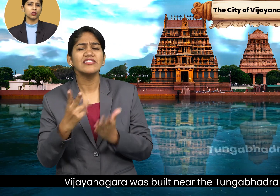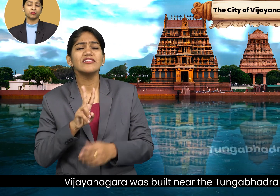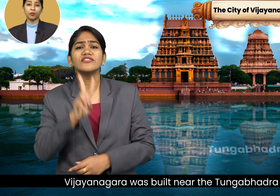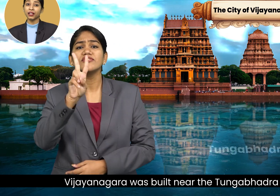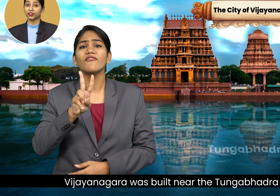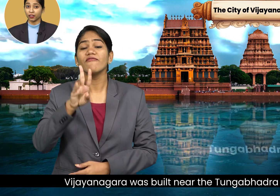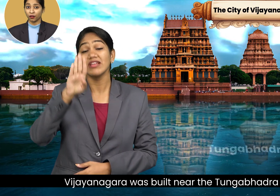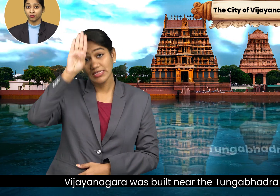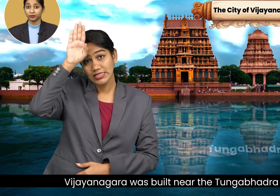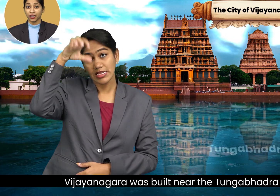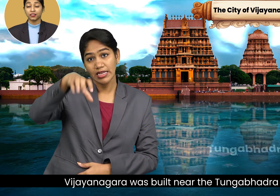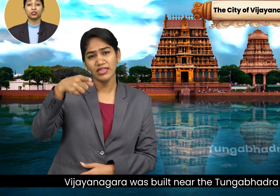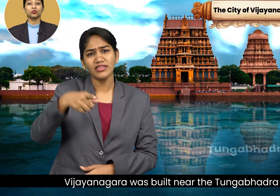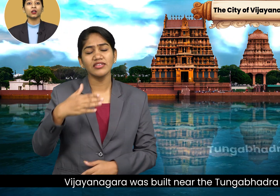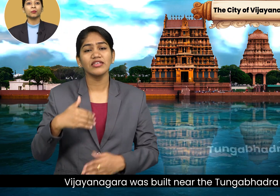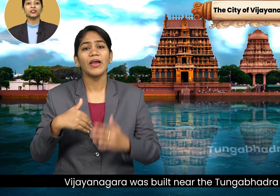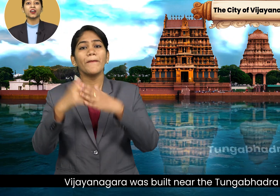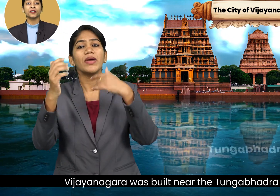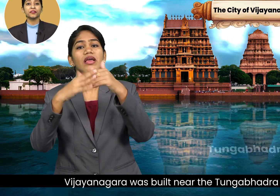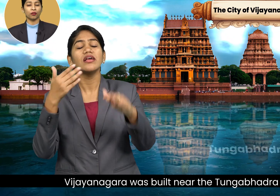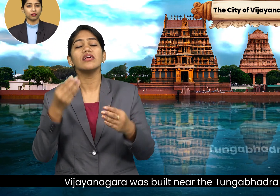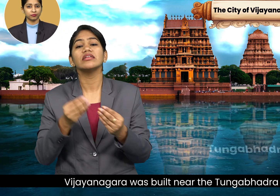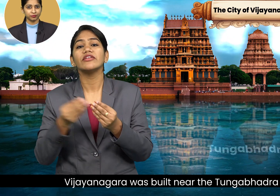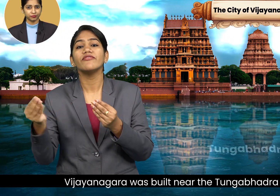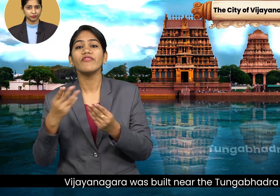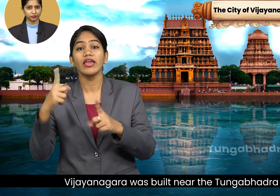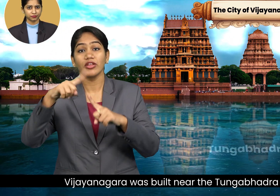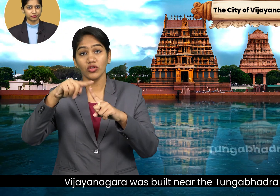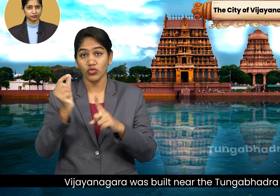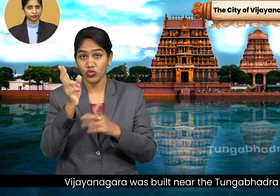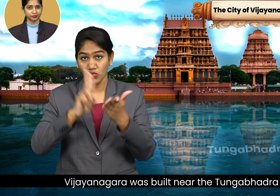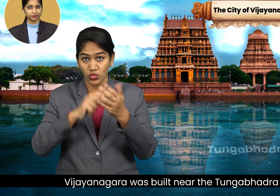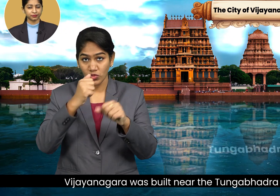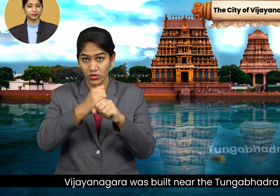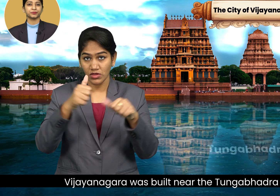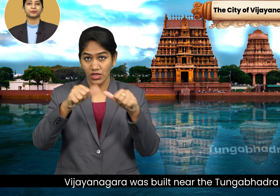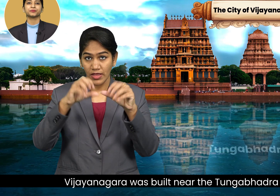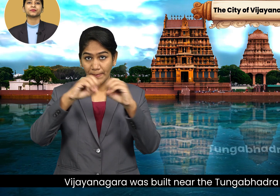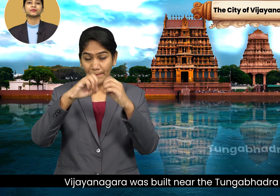Vijayanagara was built near the Tungabhadra river.